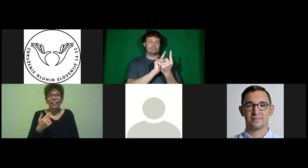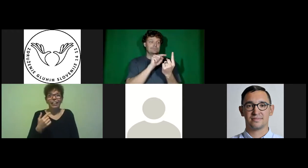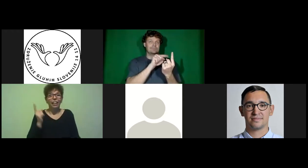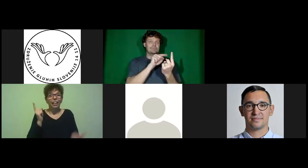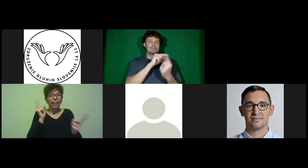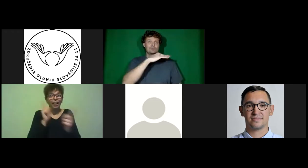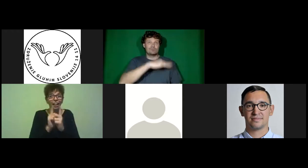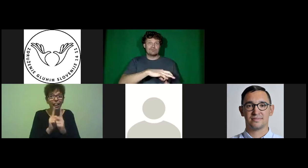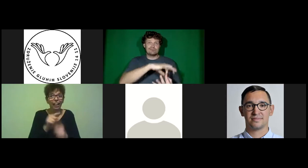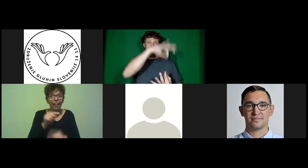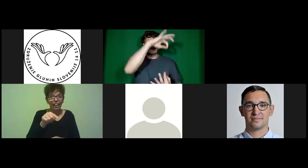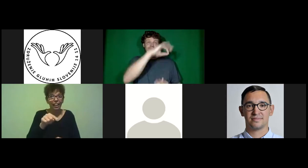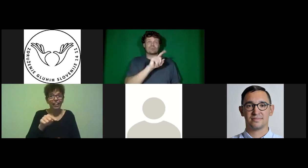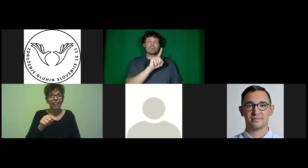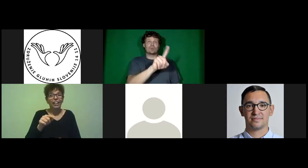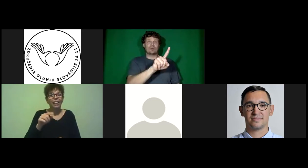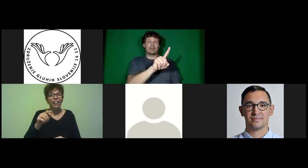that's for hearing people.